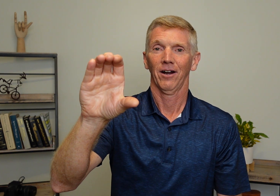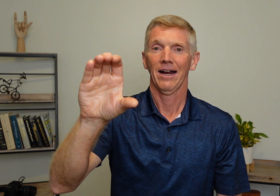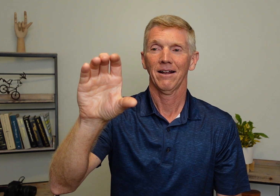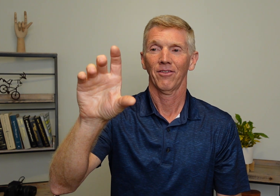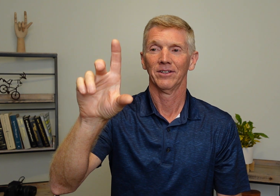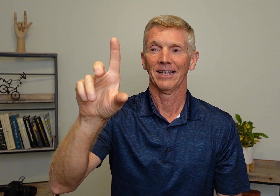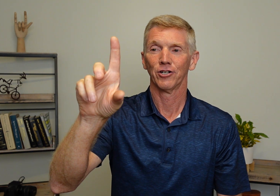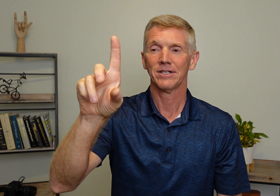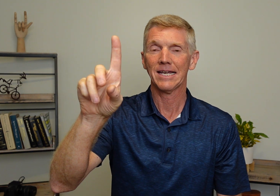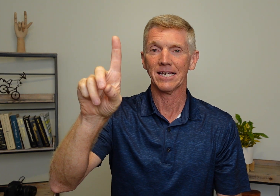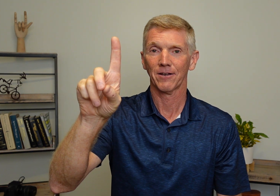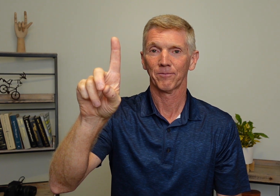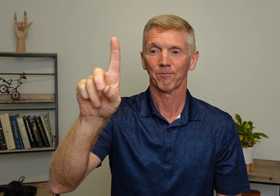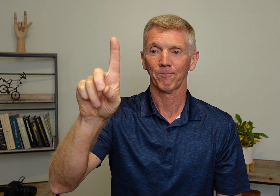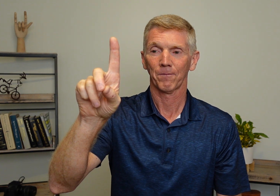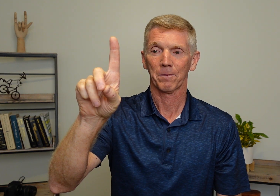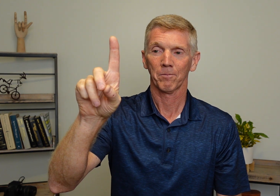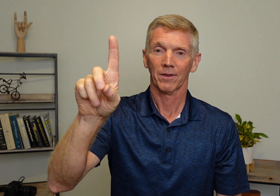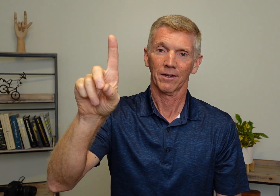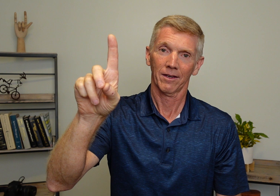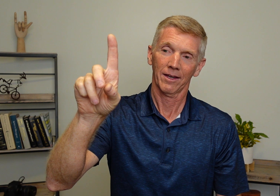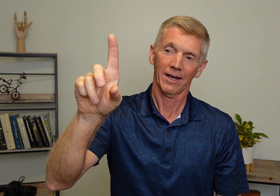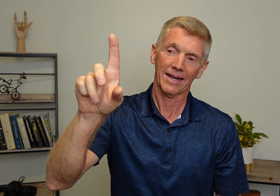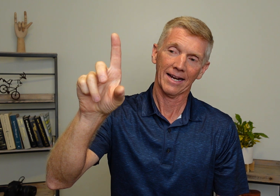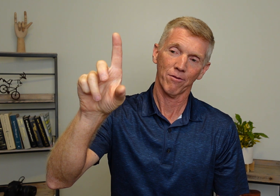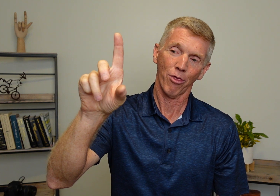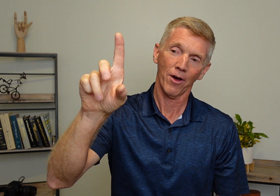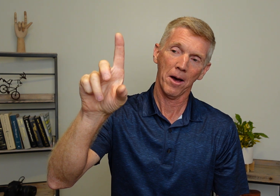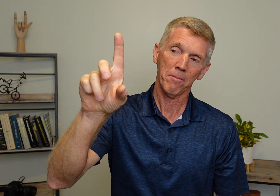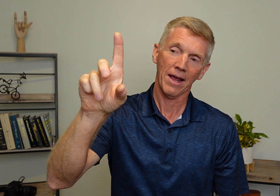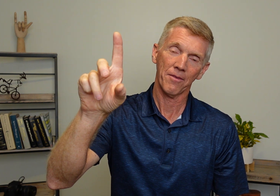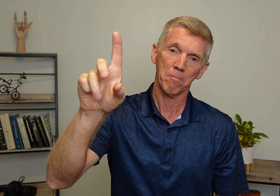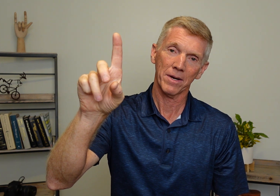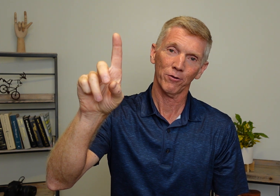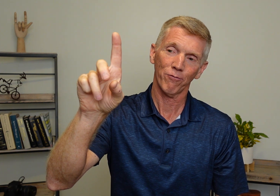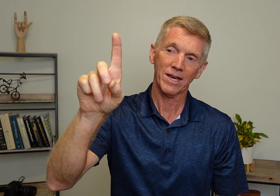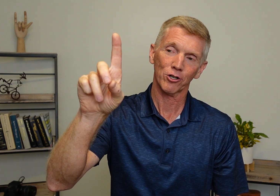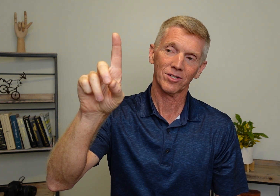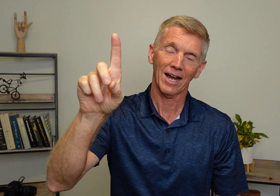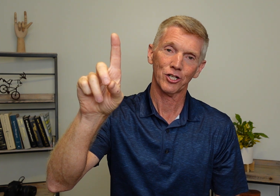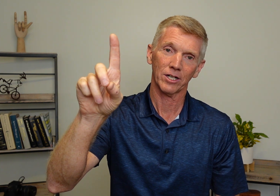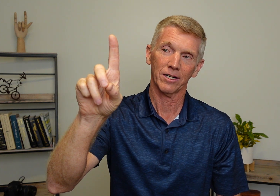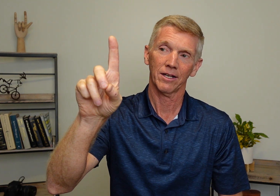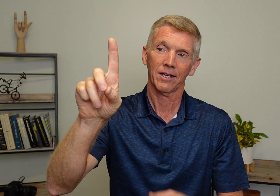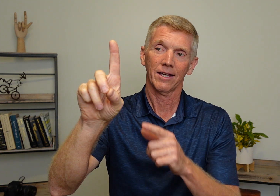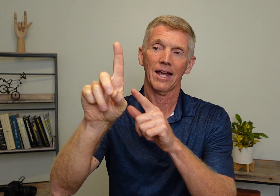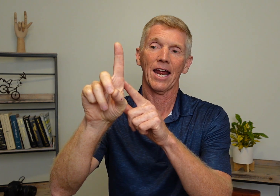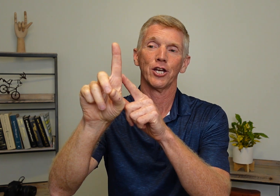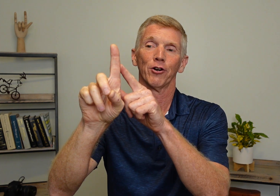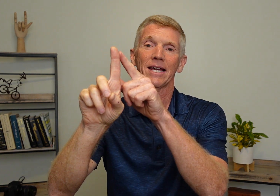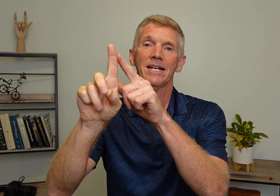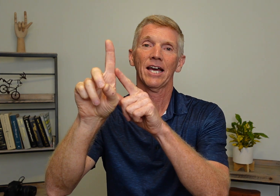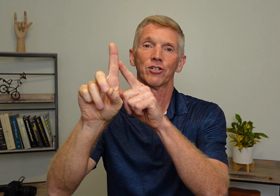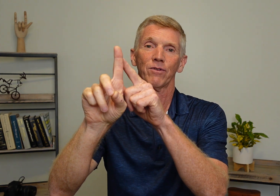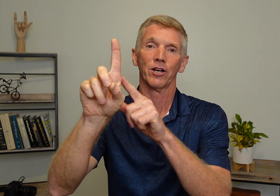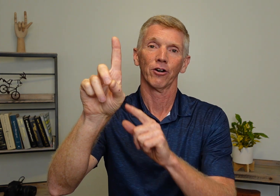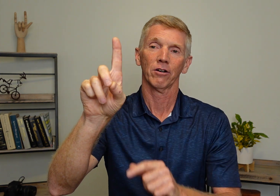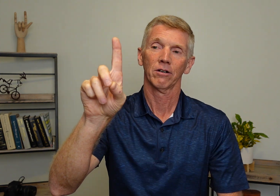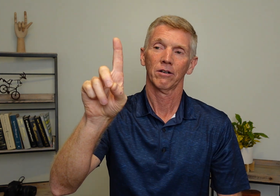Right? The letter D. Again, get the thumb and the middle finger touching and your index finger